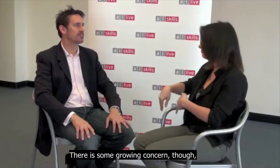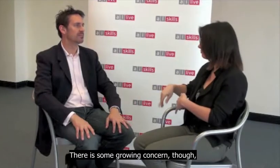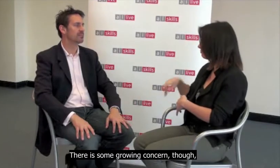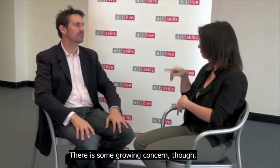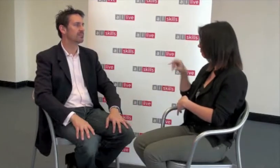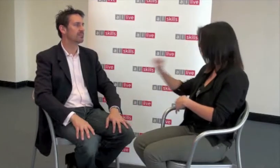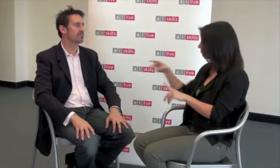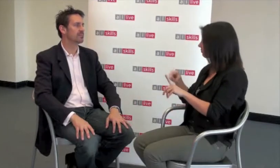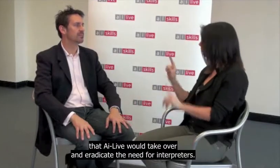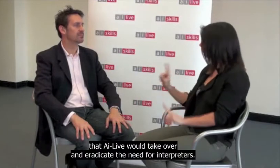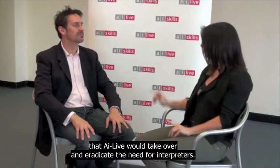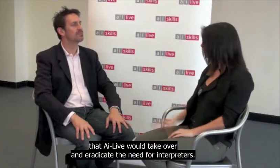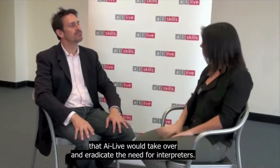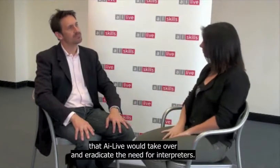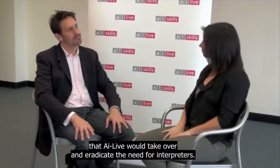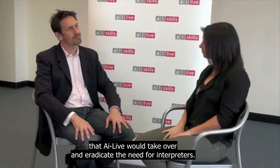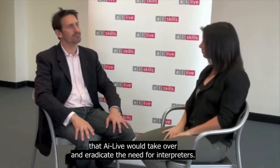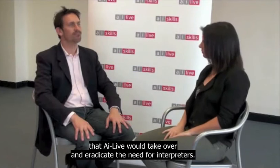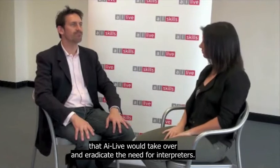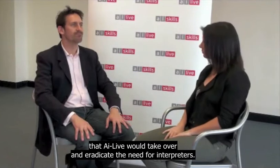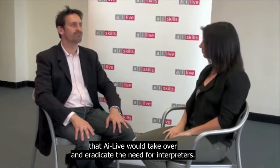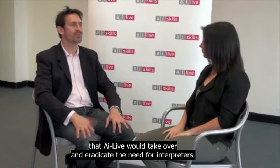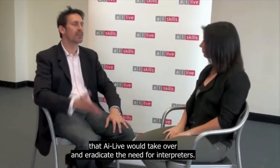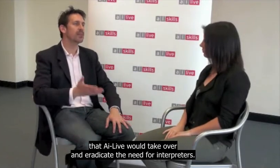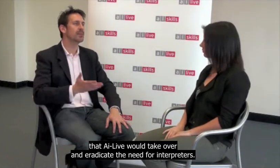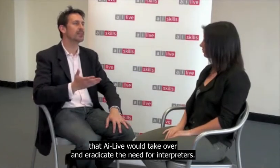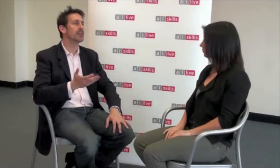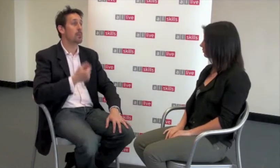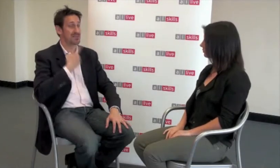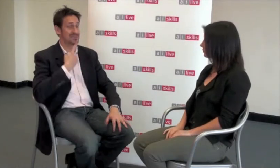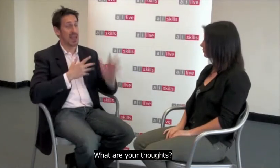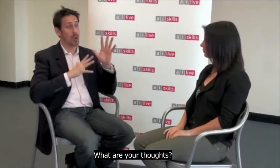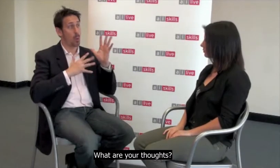that AI Live would take over and eradicate the need for interpreters. What is your thoughts?